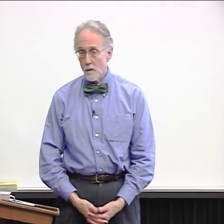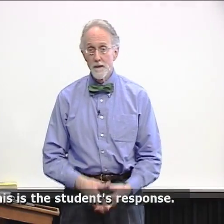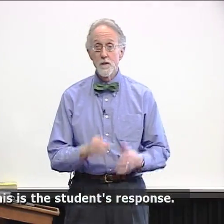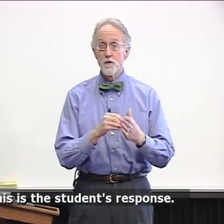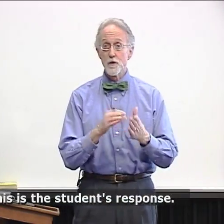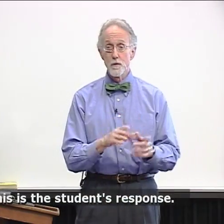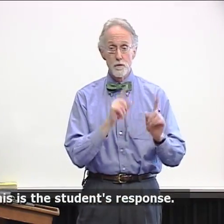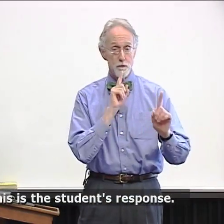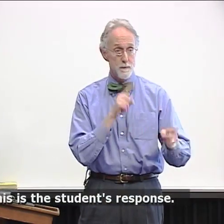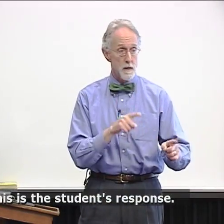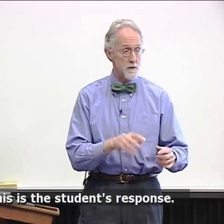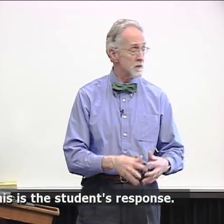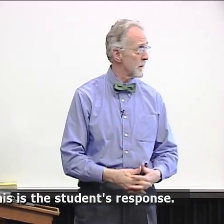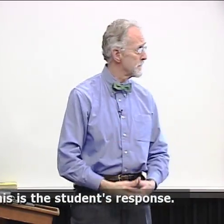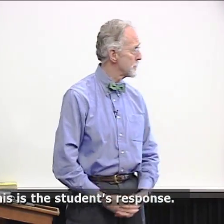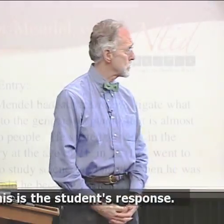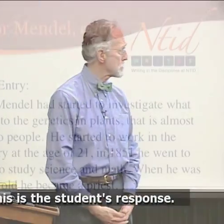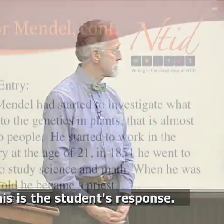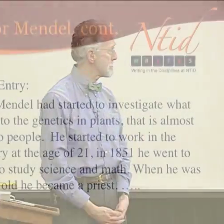This is the student's response.